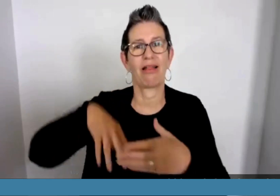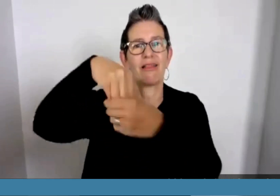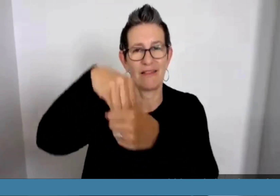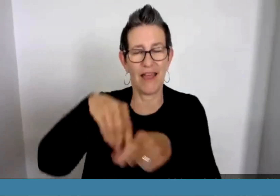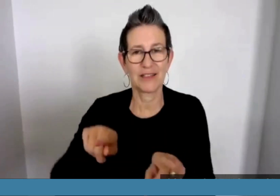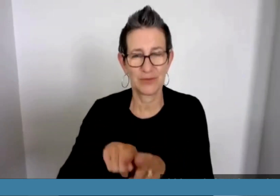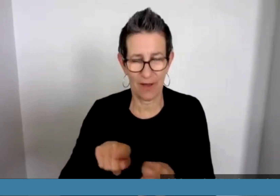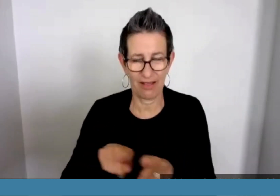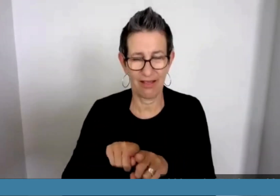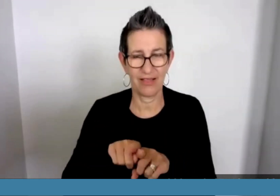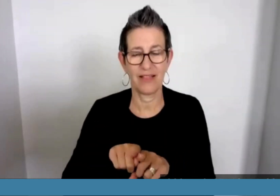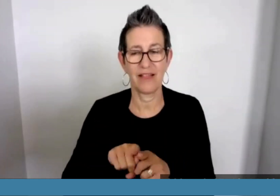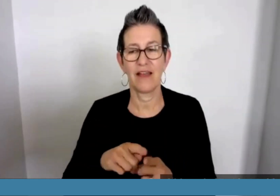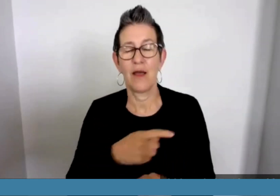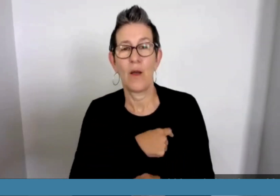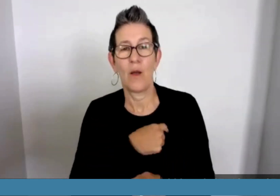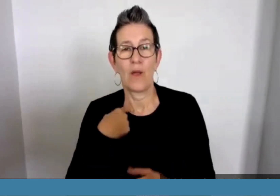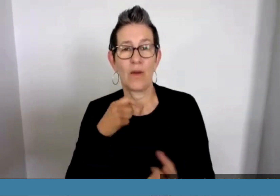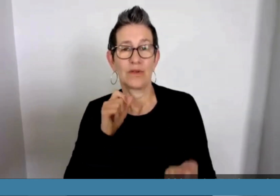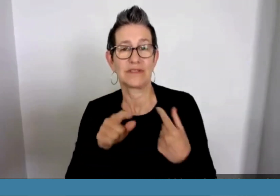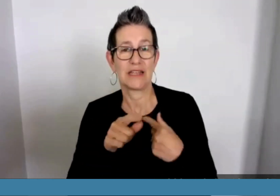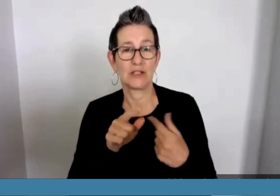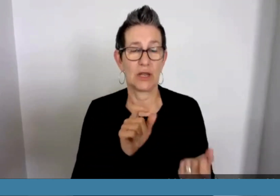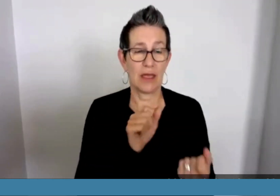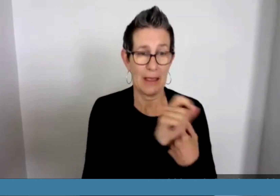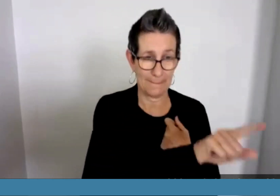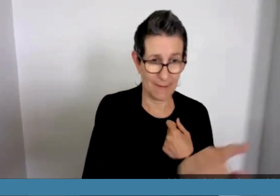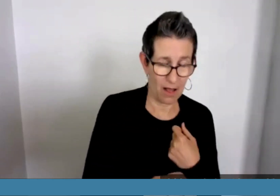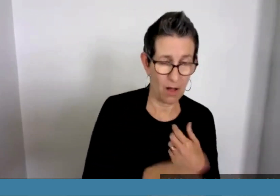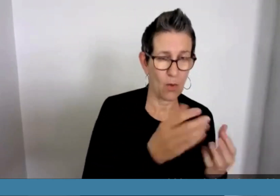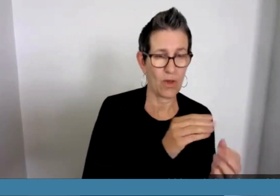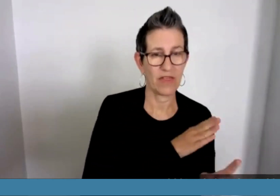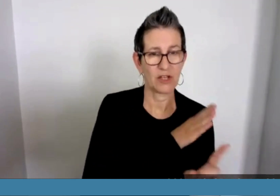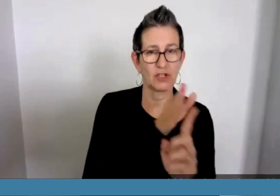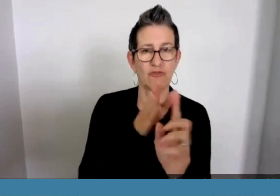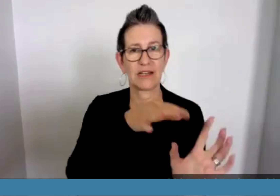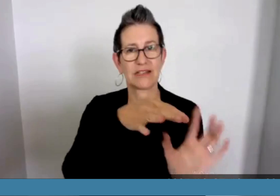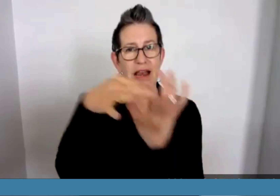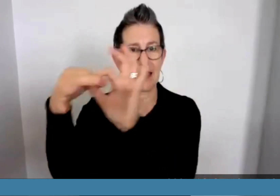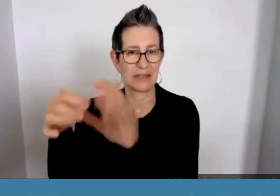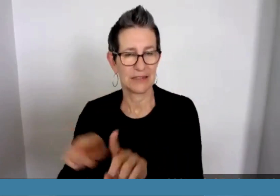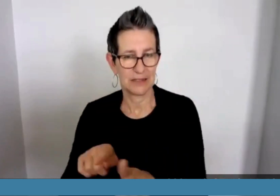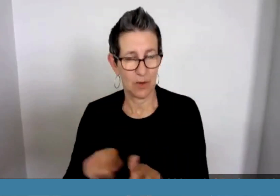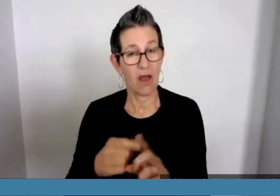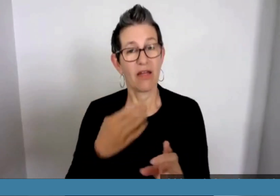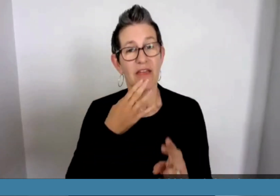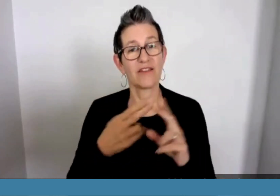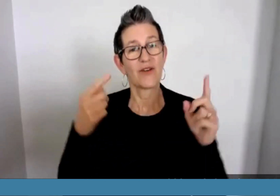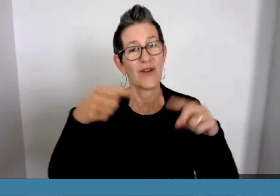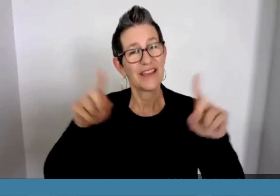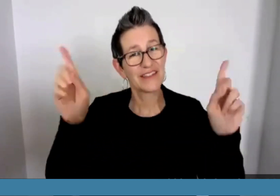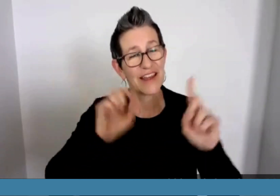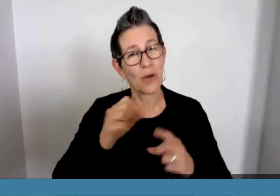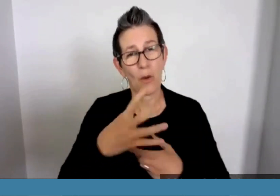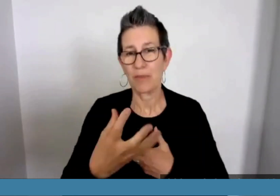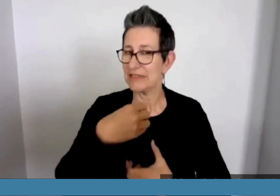with direct links. So thank you for joining us today. Your participation is a critical part